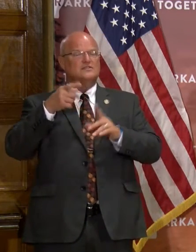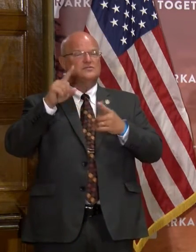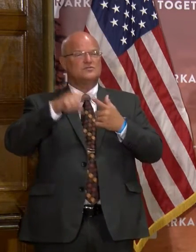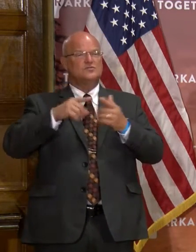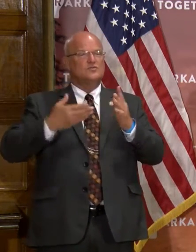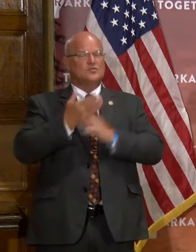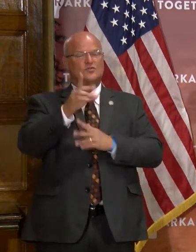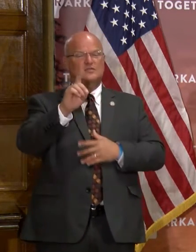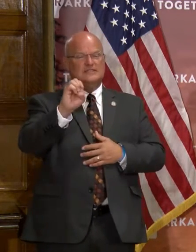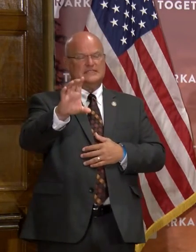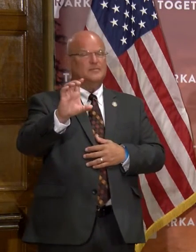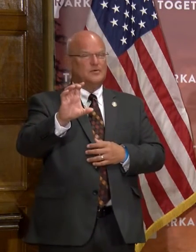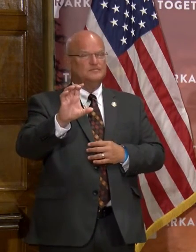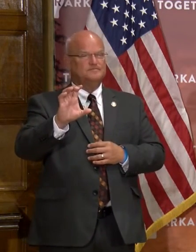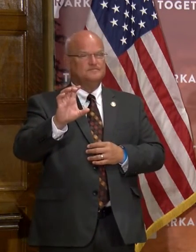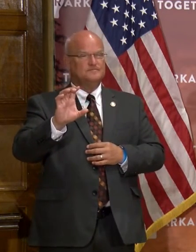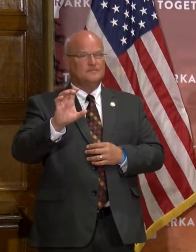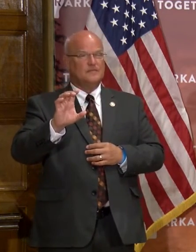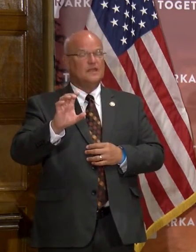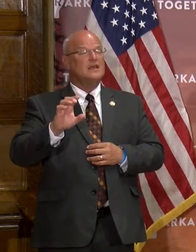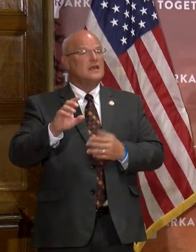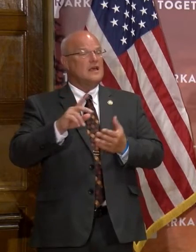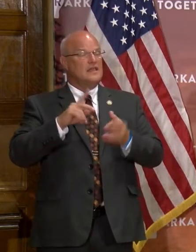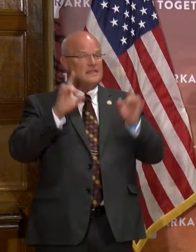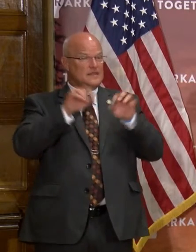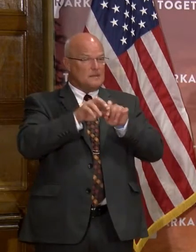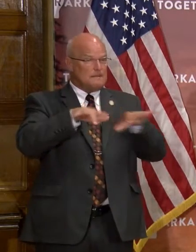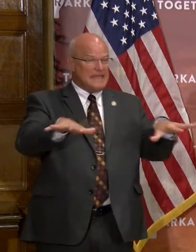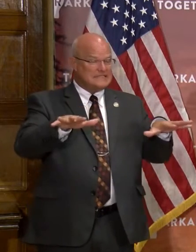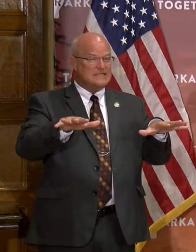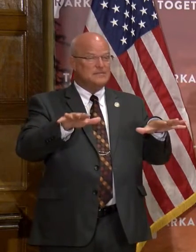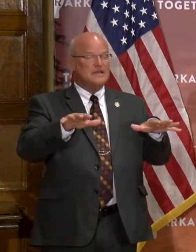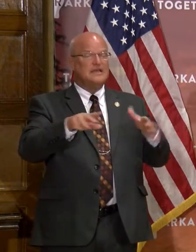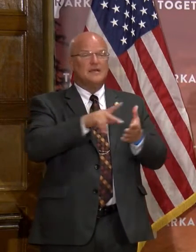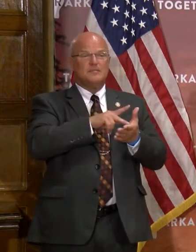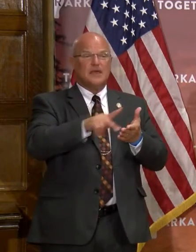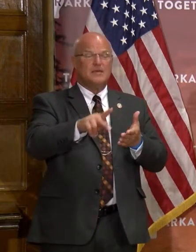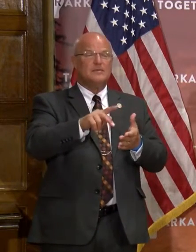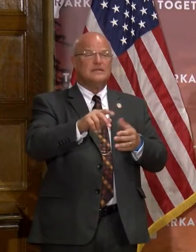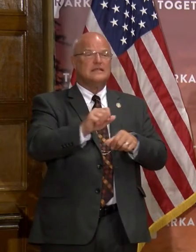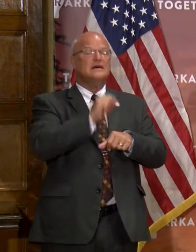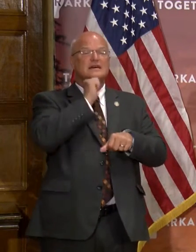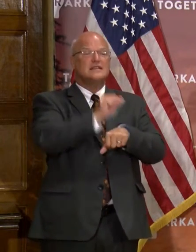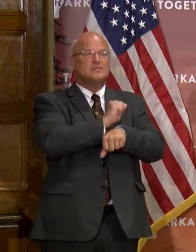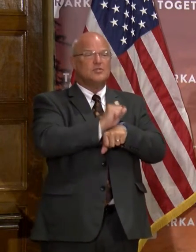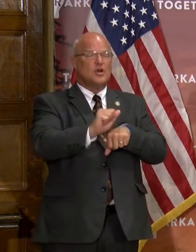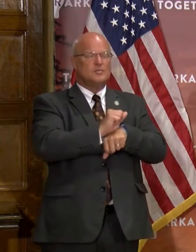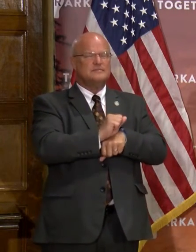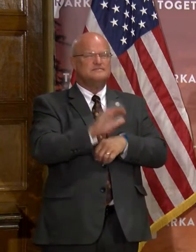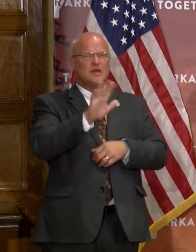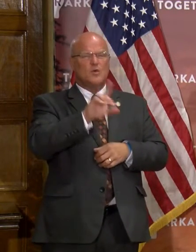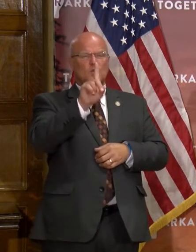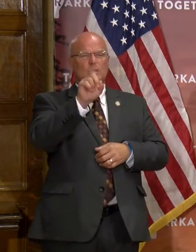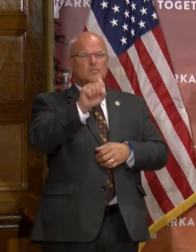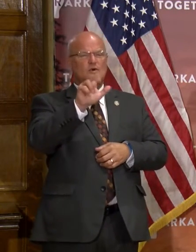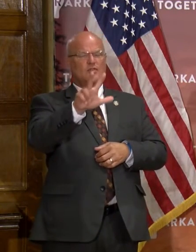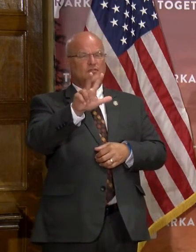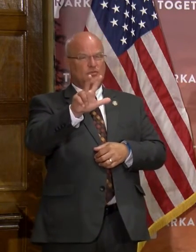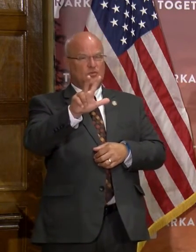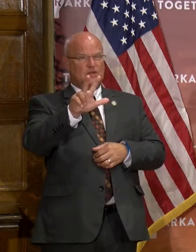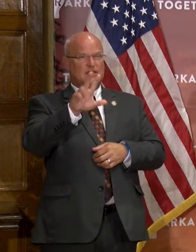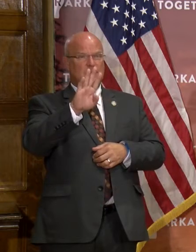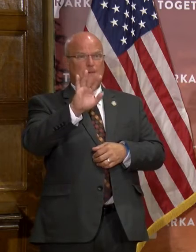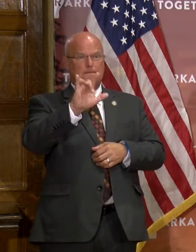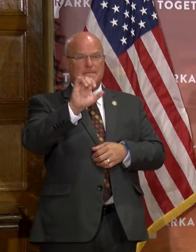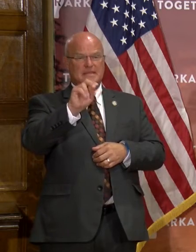I will say, you look back at the pandemic unemployment assistance compensation, about $1.3 billion has been spent